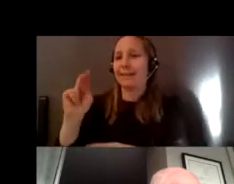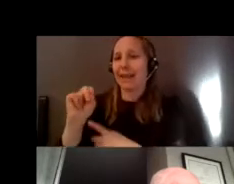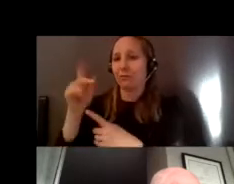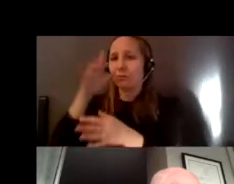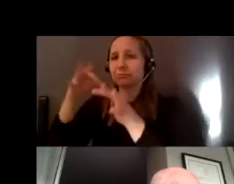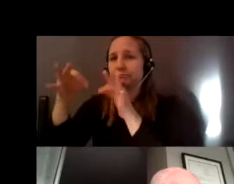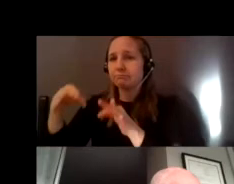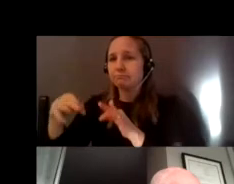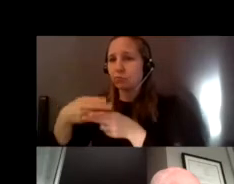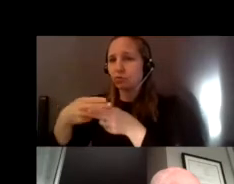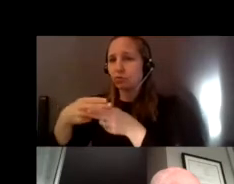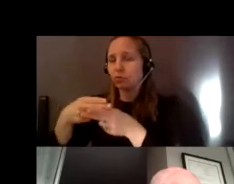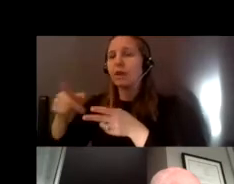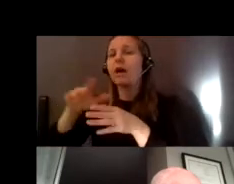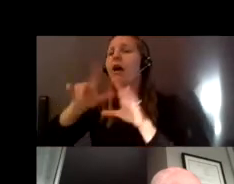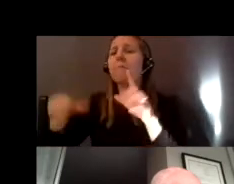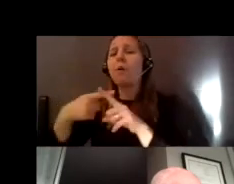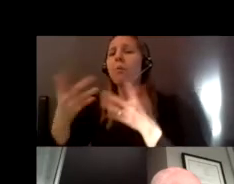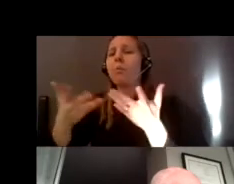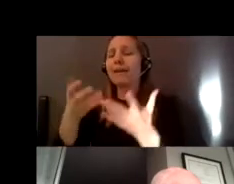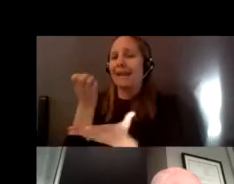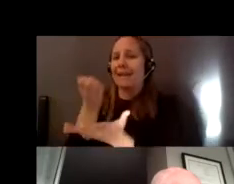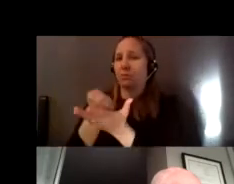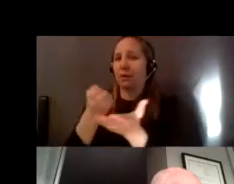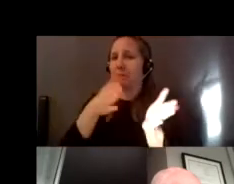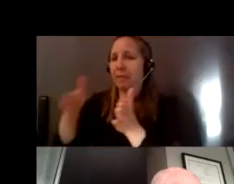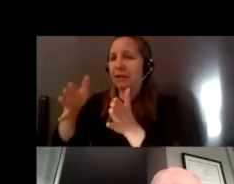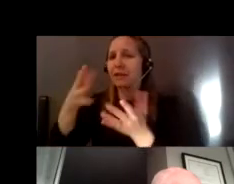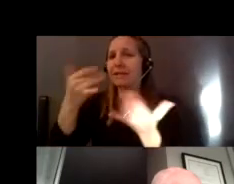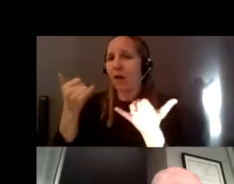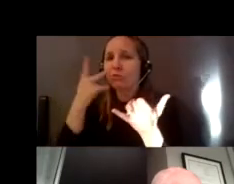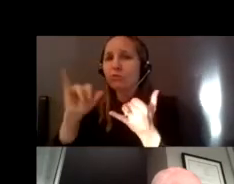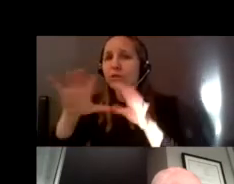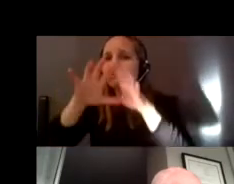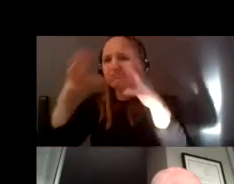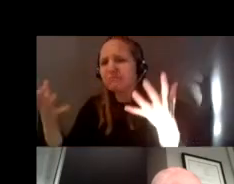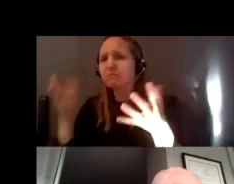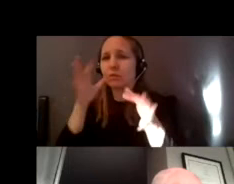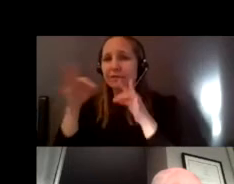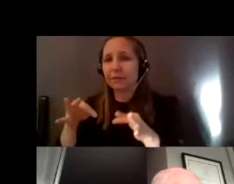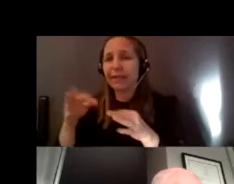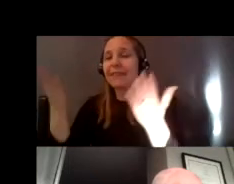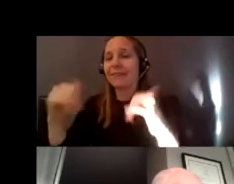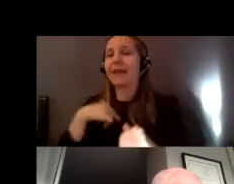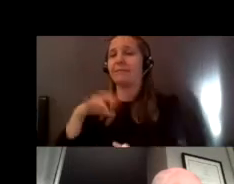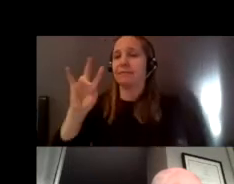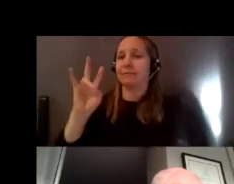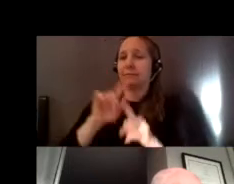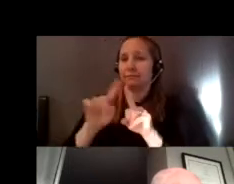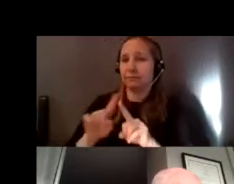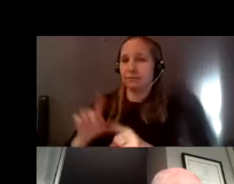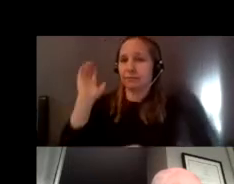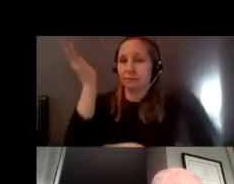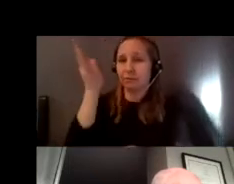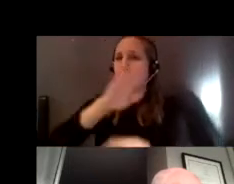an insightful overview of Vancouver's economic landscape. Afterwards, you'll hear from seven speakers who all do incredible work